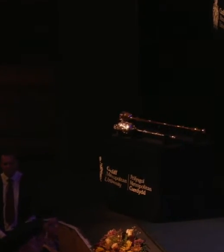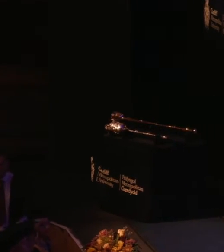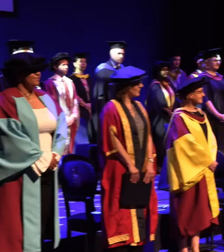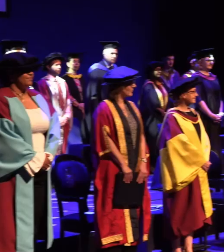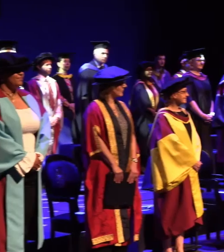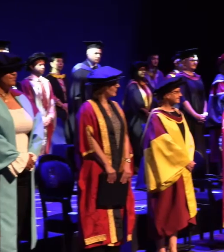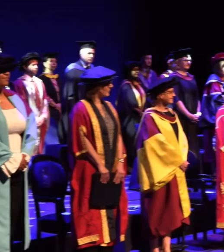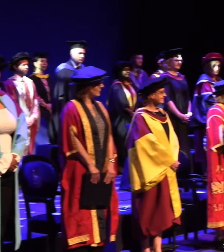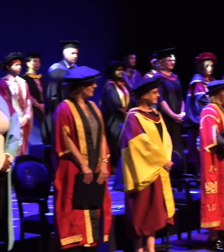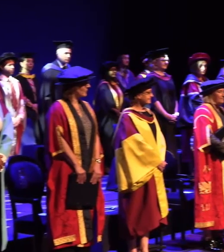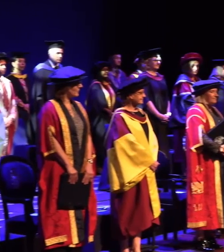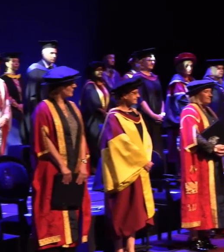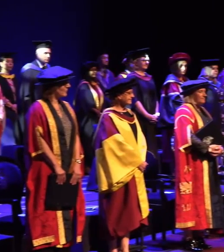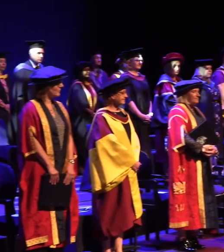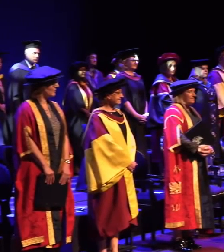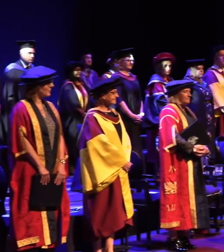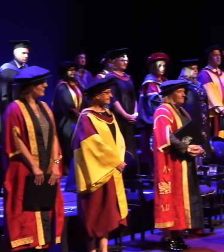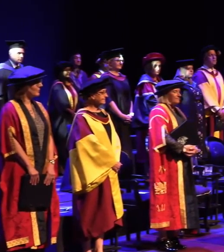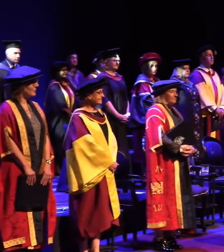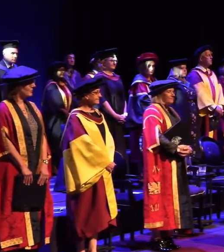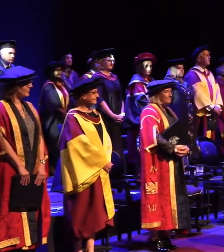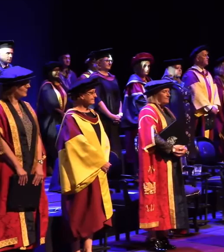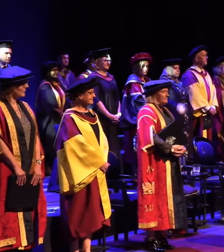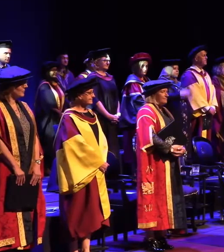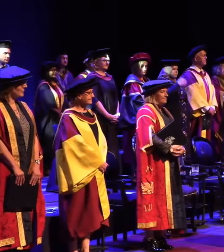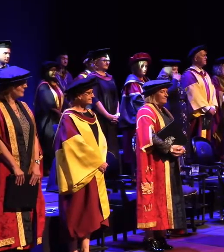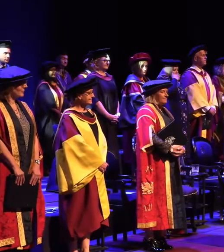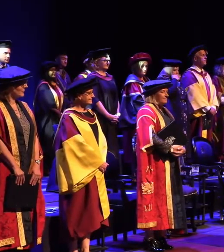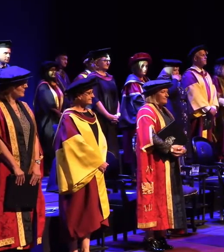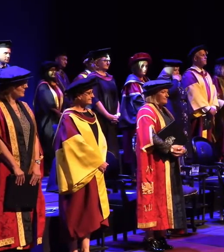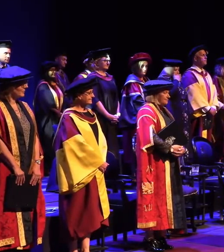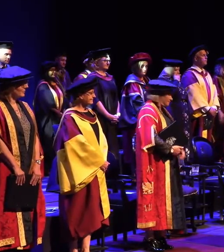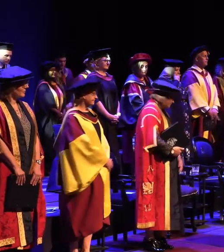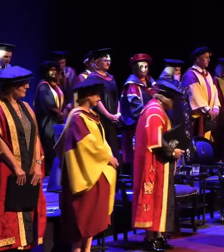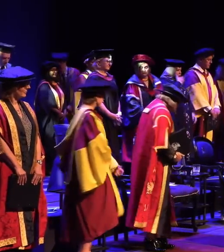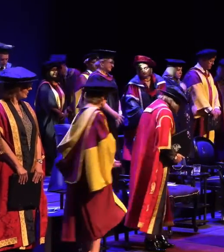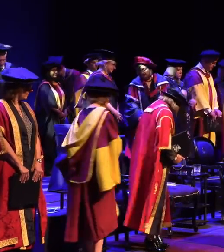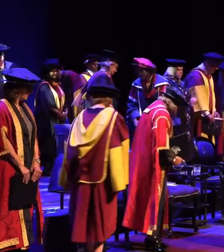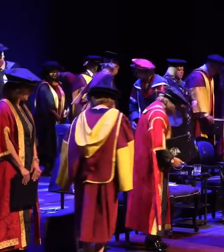Distinguished guests, I declare this congregation open. Please be seated.